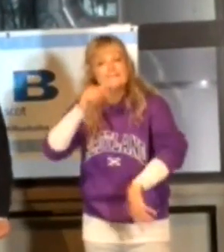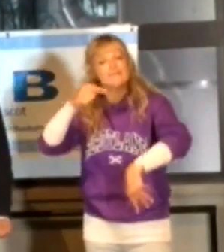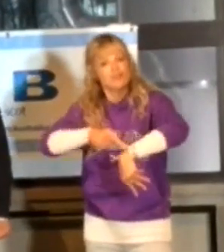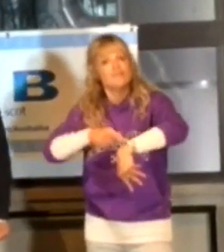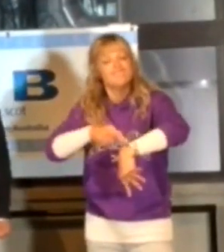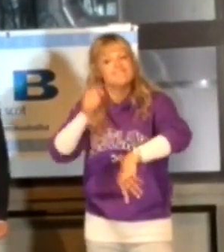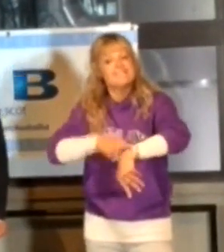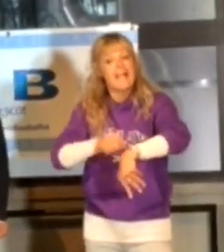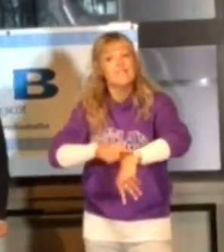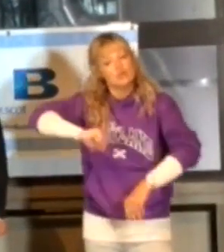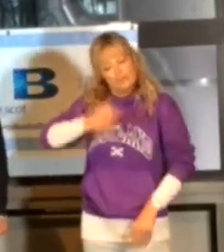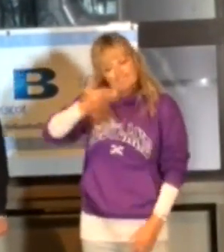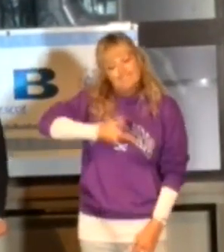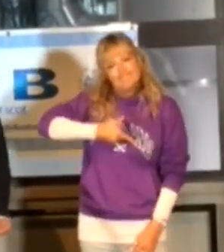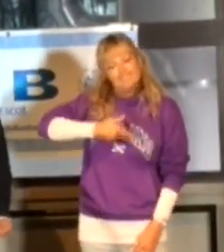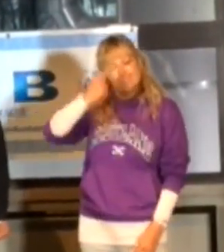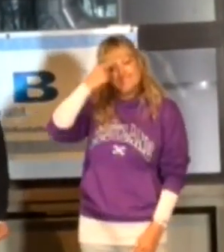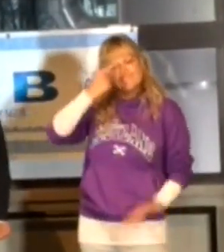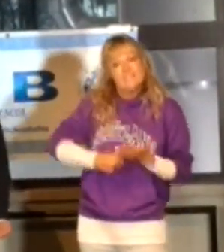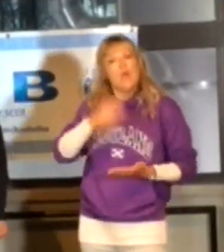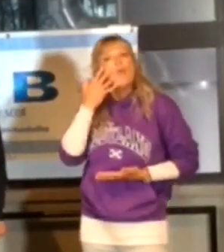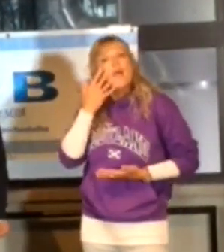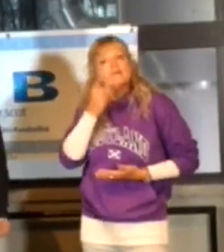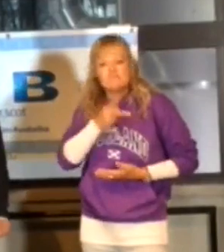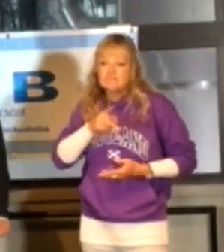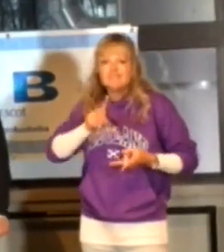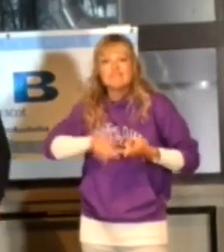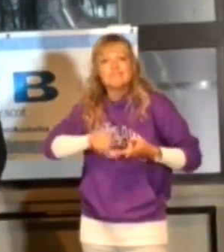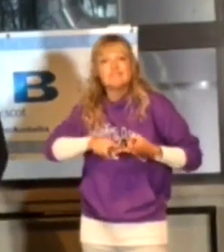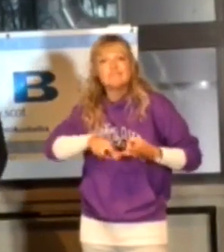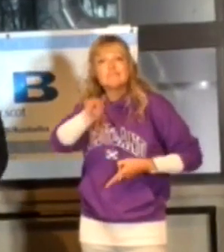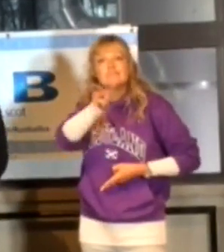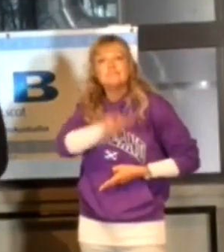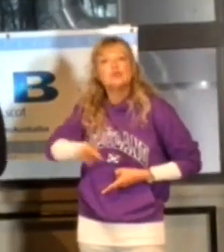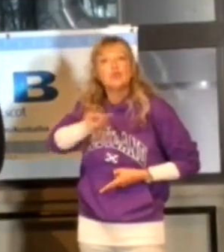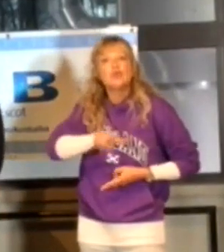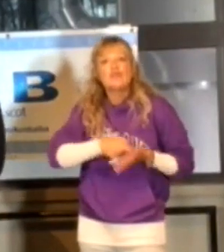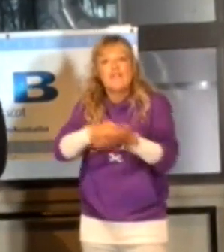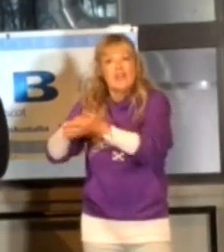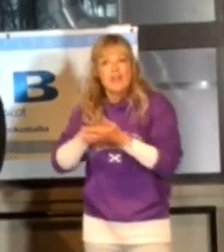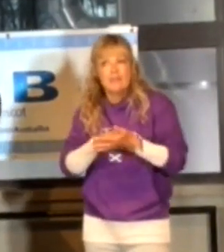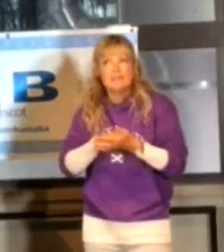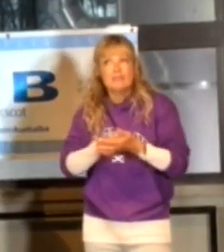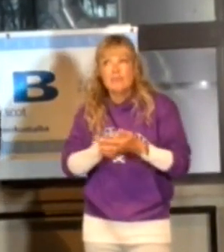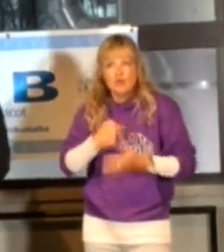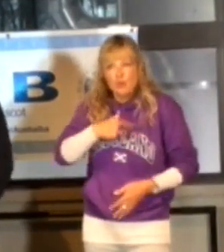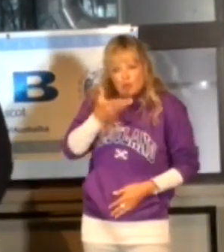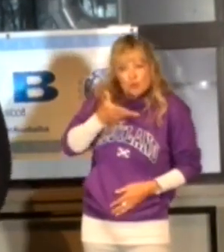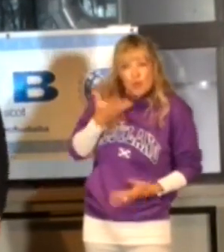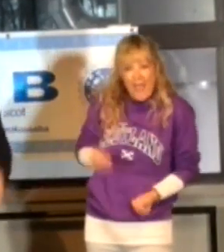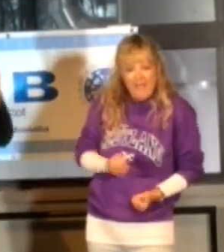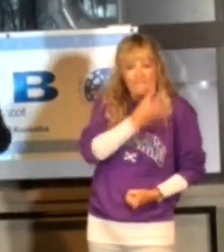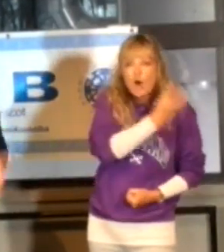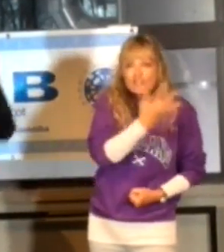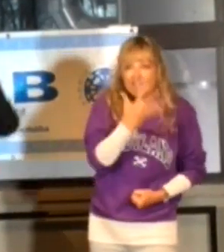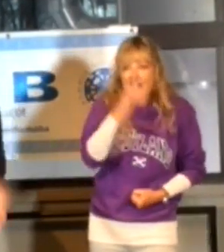Scotland's right to determine Indiref 2. In other words, we don't have 45% support for Indiref 2. We